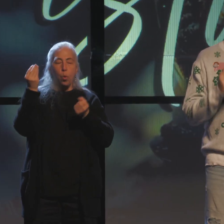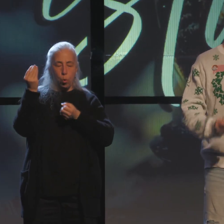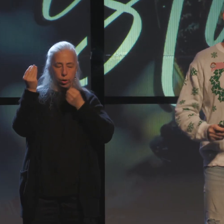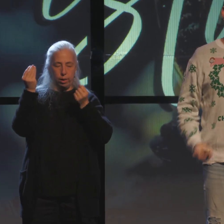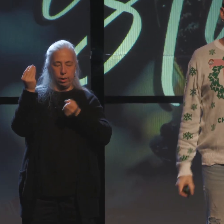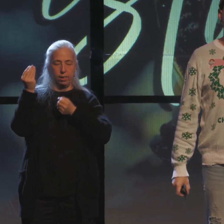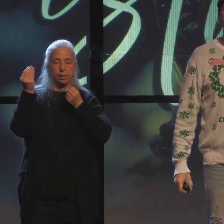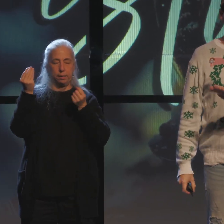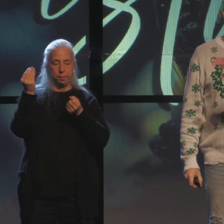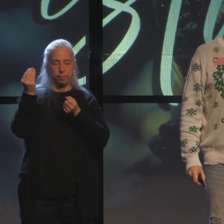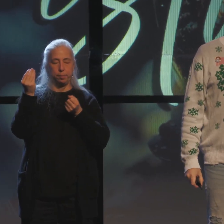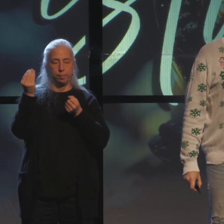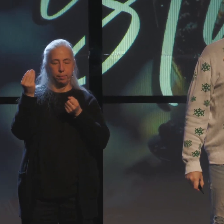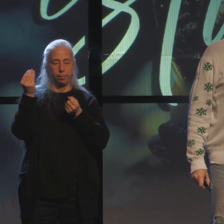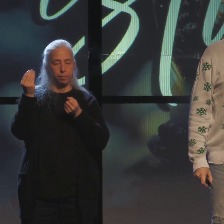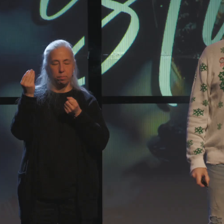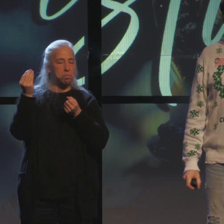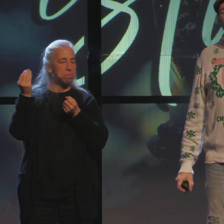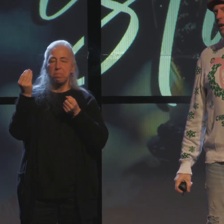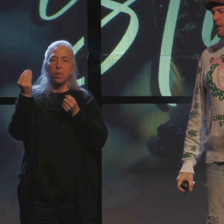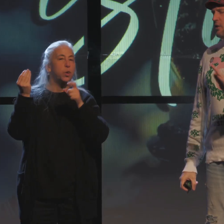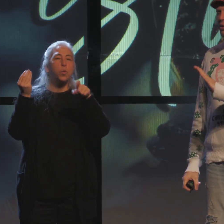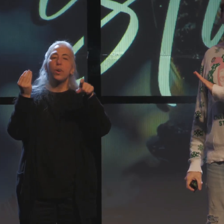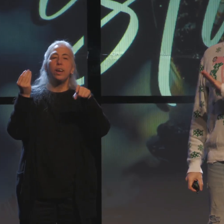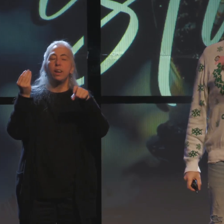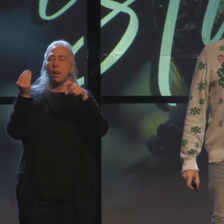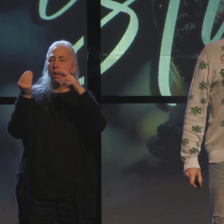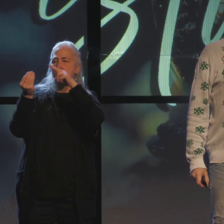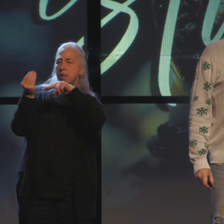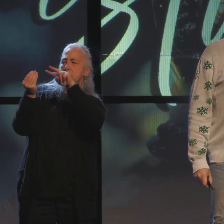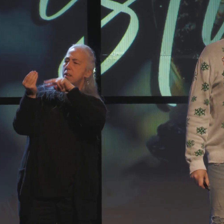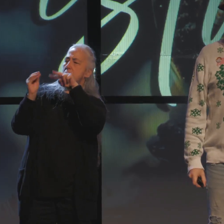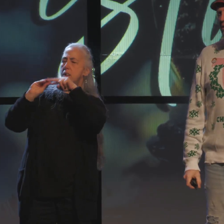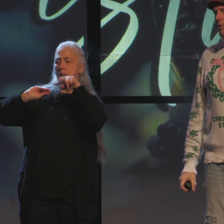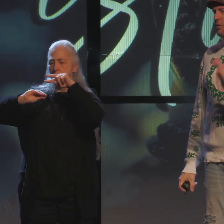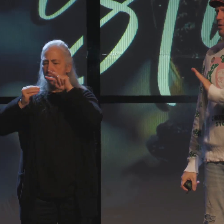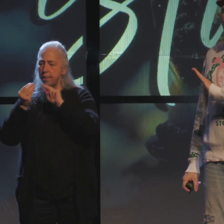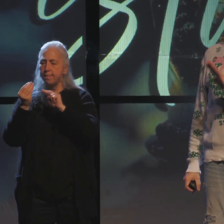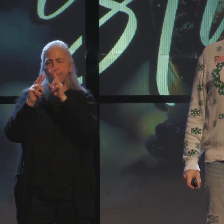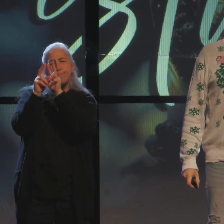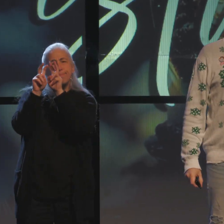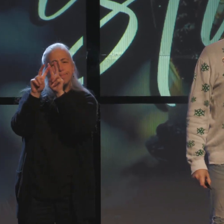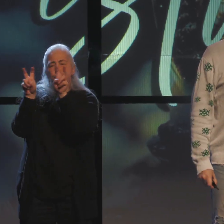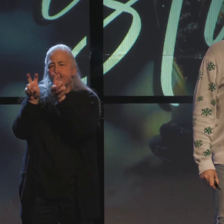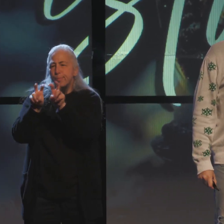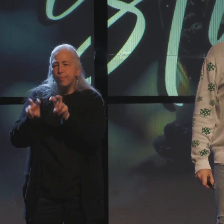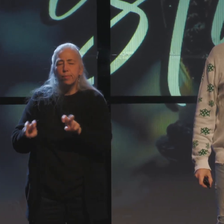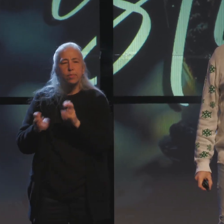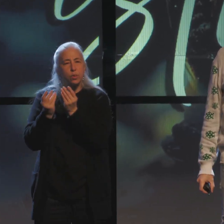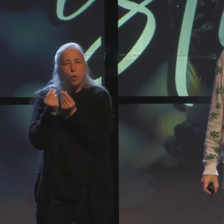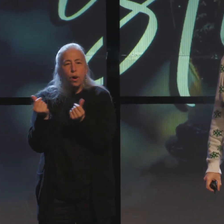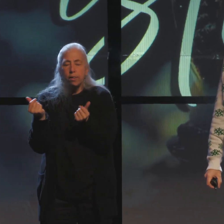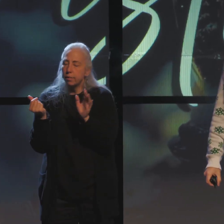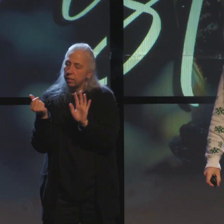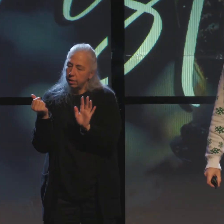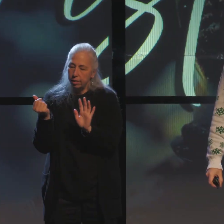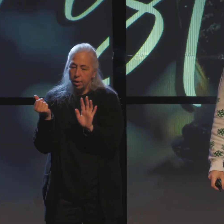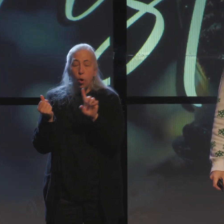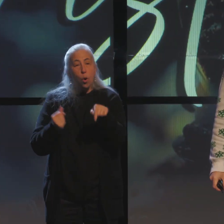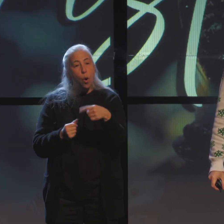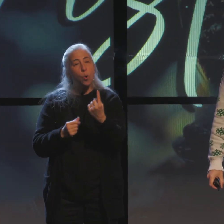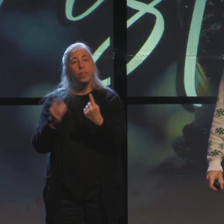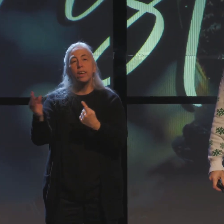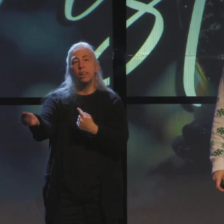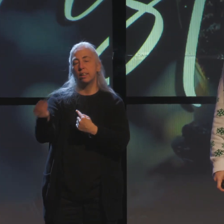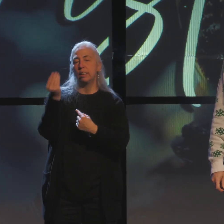has you most anxious. Don't try and solve it. Don't try and analyze it. Don't try and hope for anything other than just